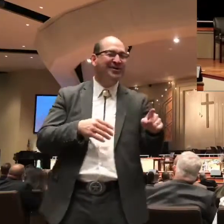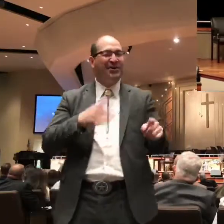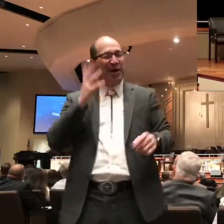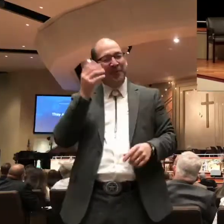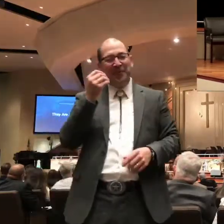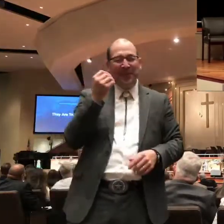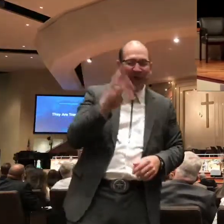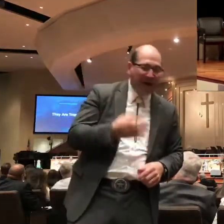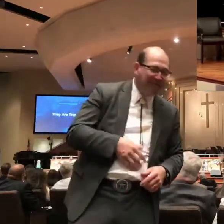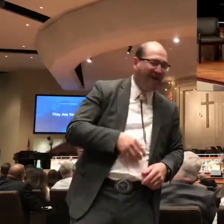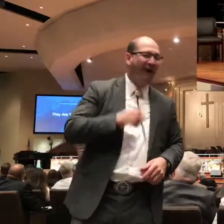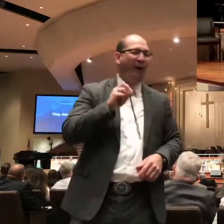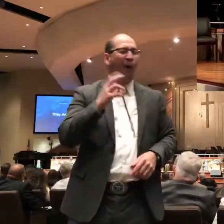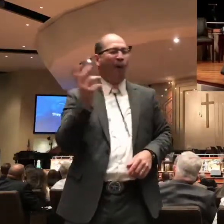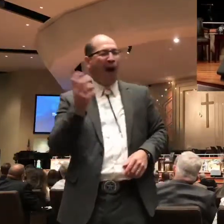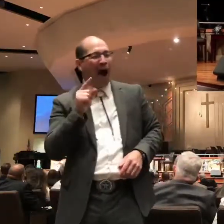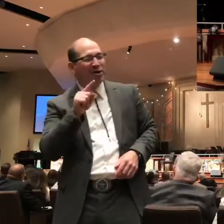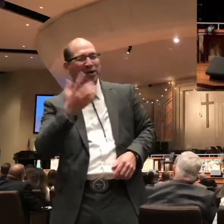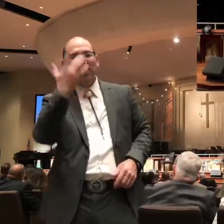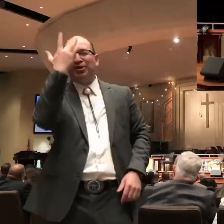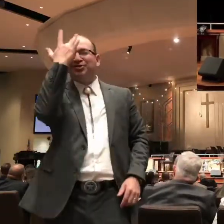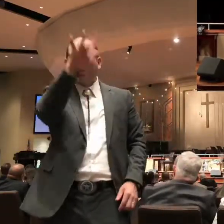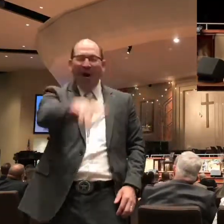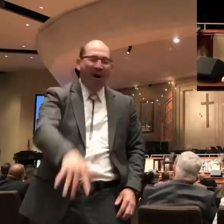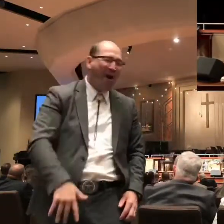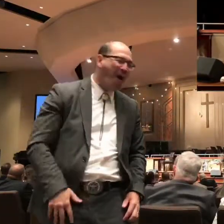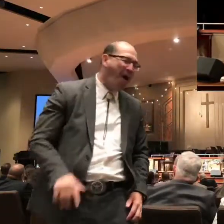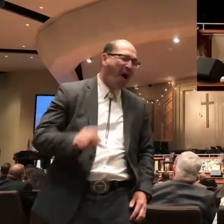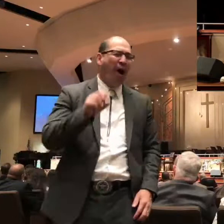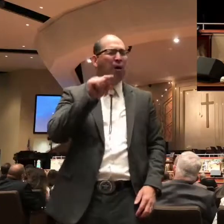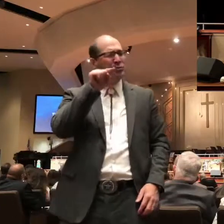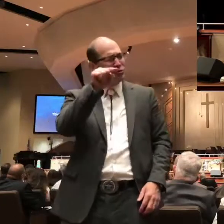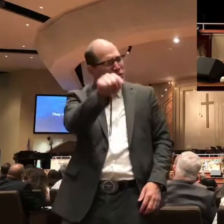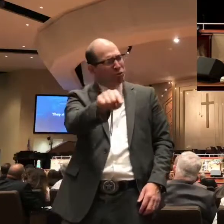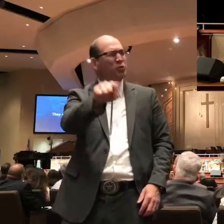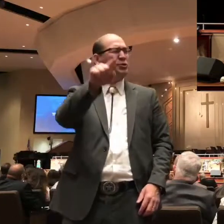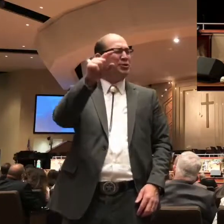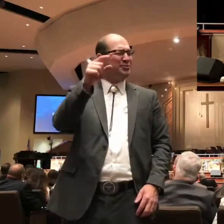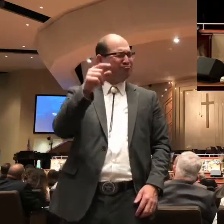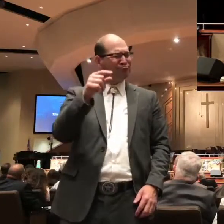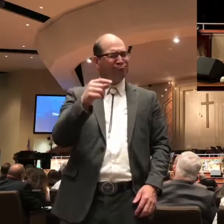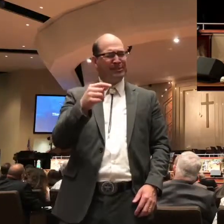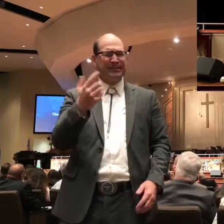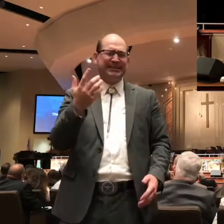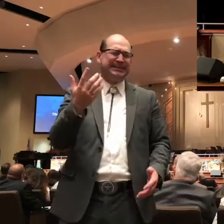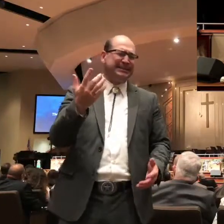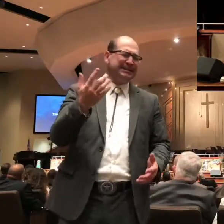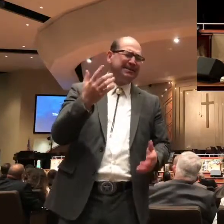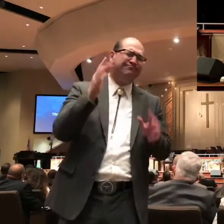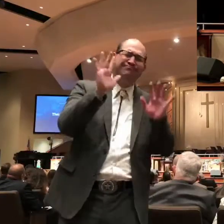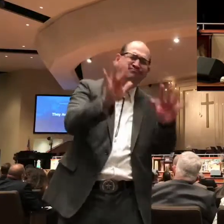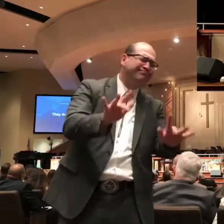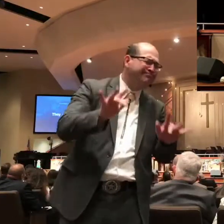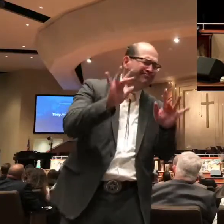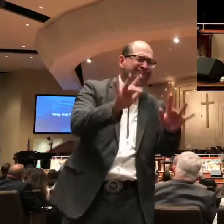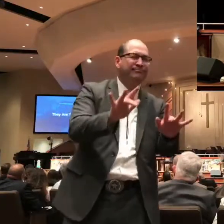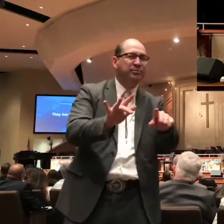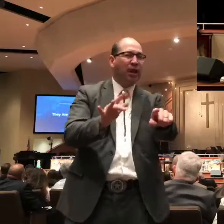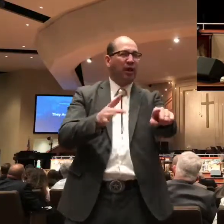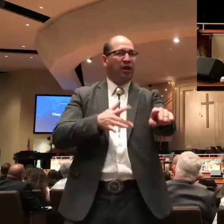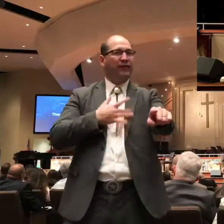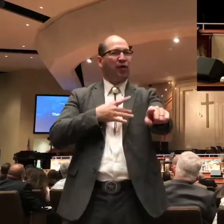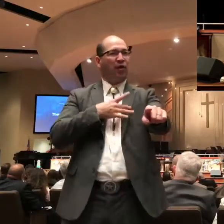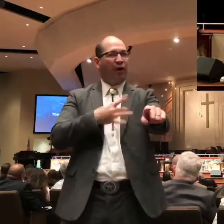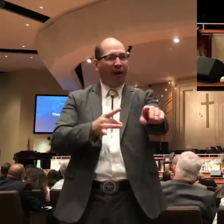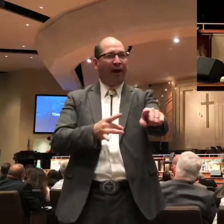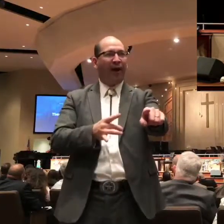were offering some type of emotional support that no man should have offered. I don't know how the extent of it was. I just know that they